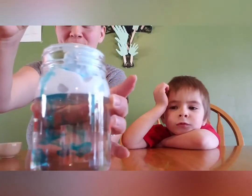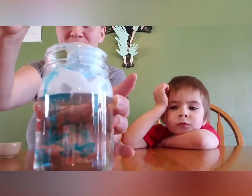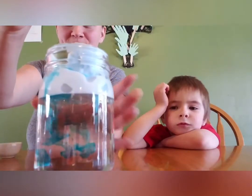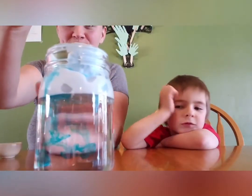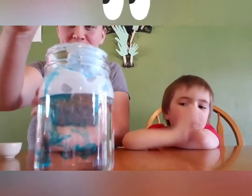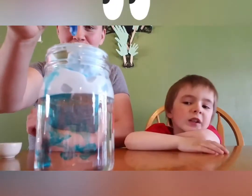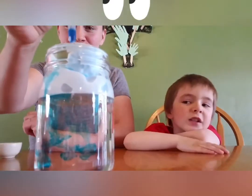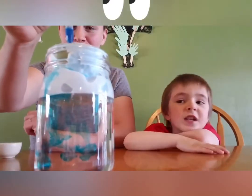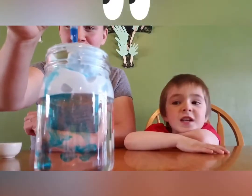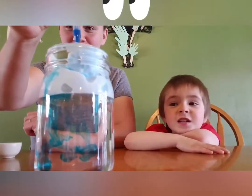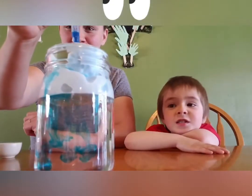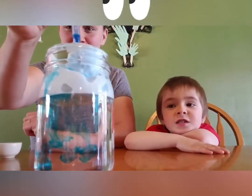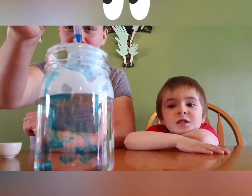Do you see?